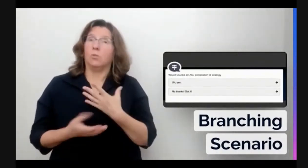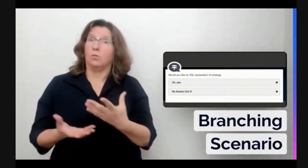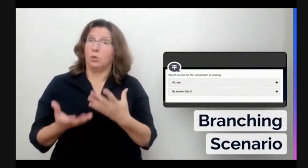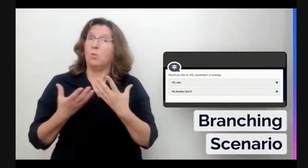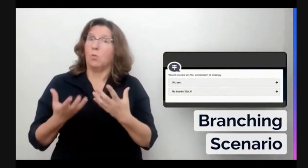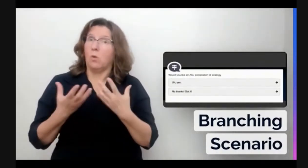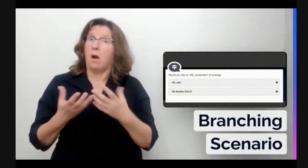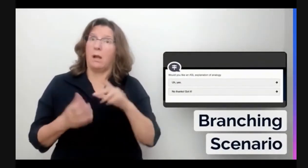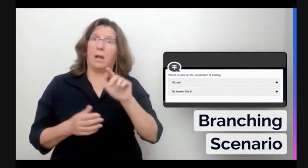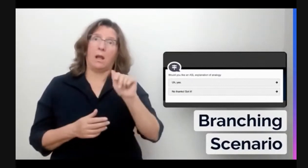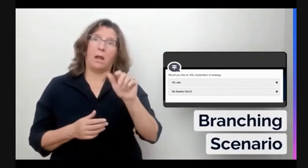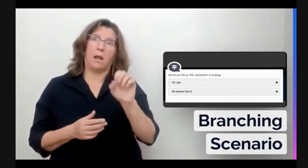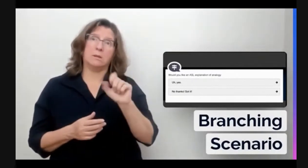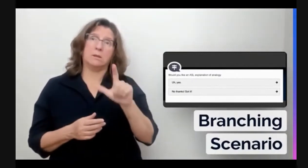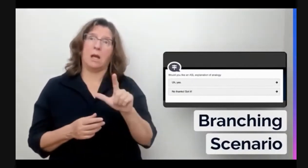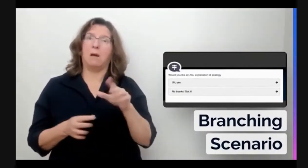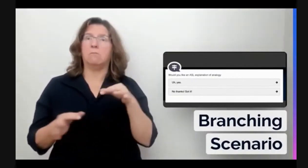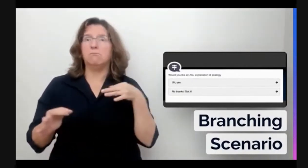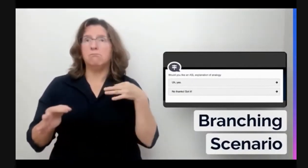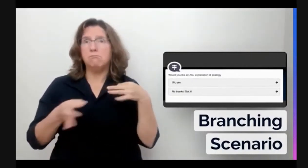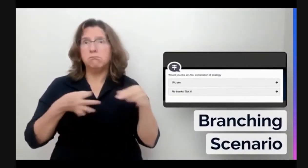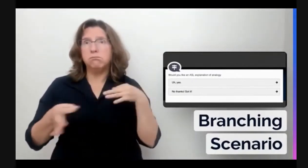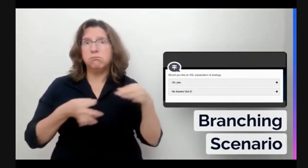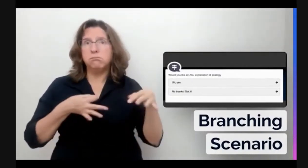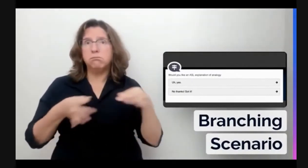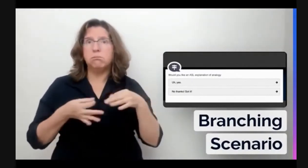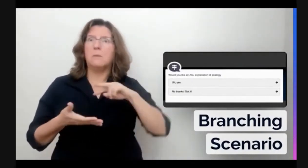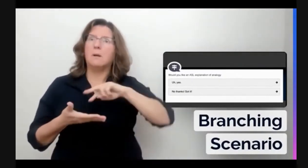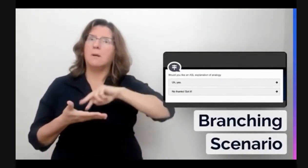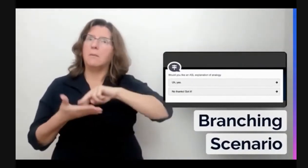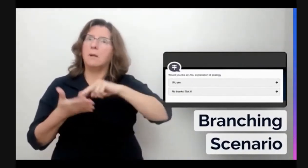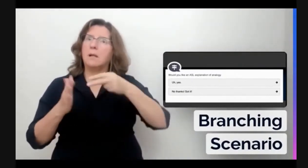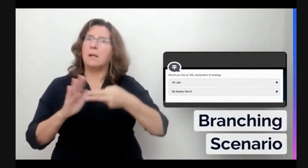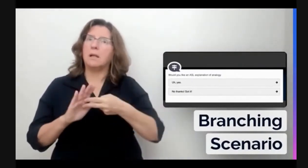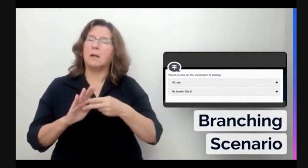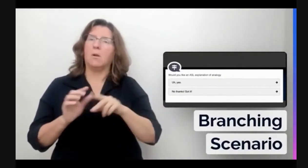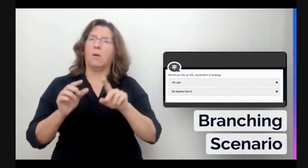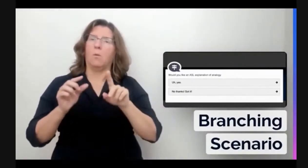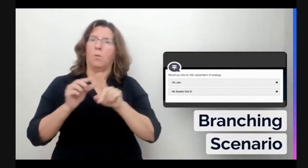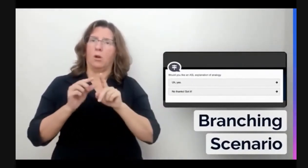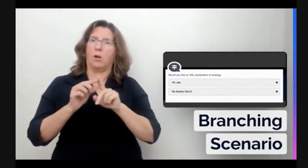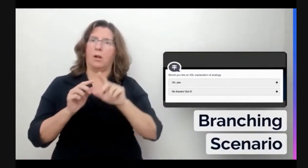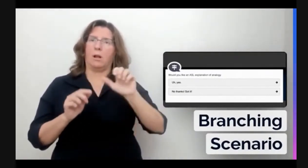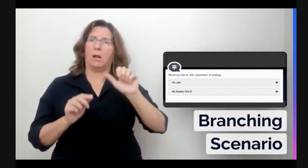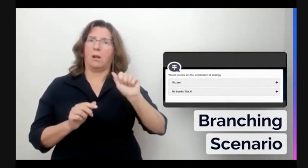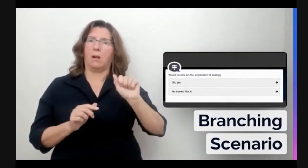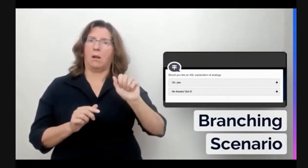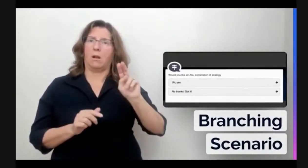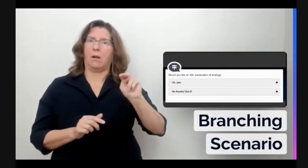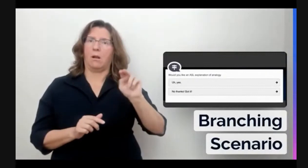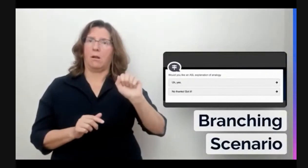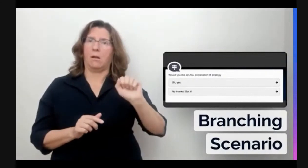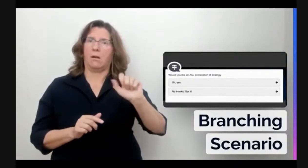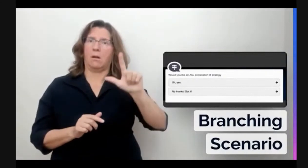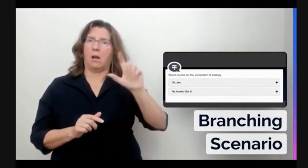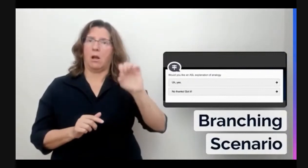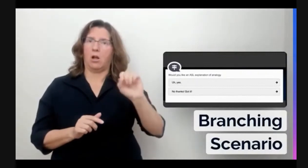The question here in text is, would you like an ASL explanation of